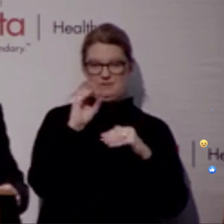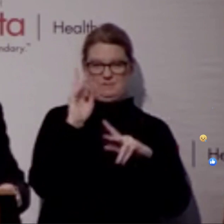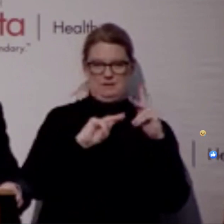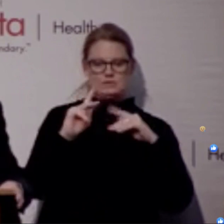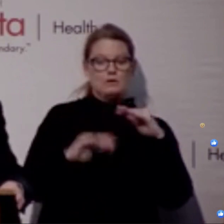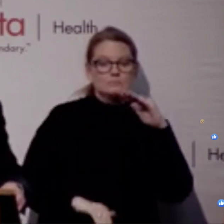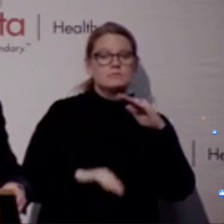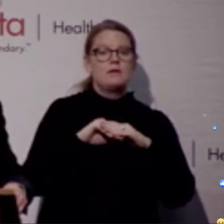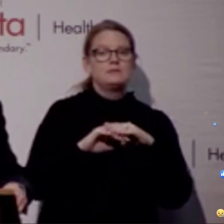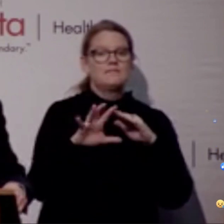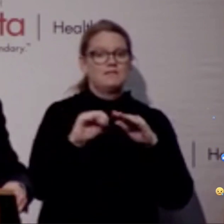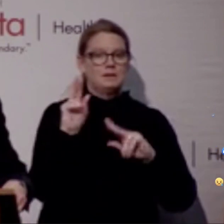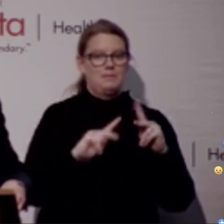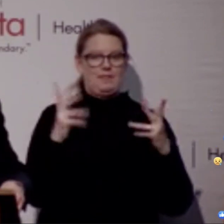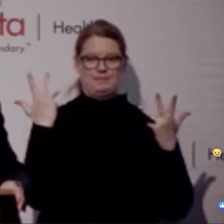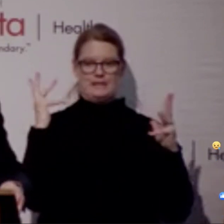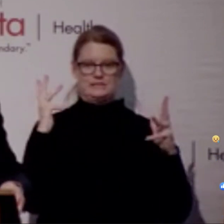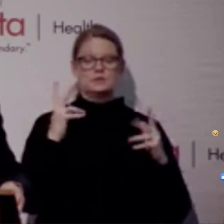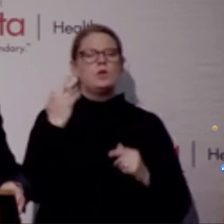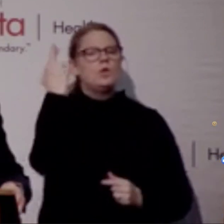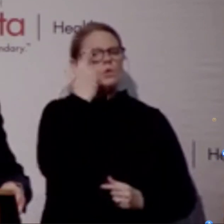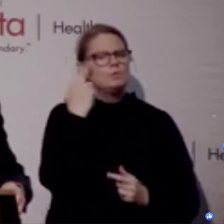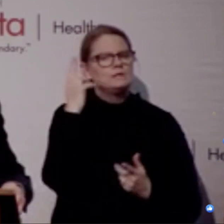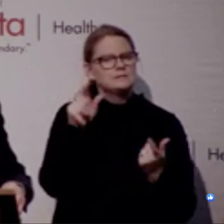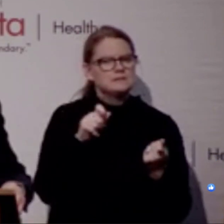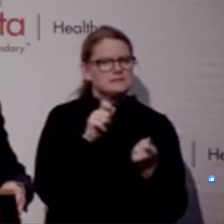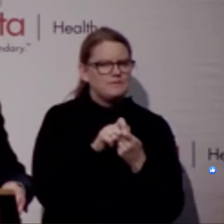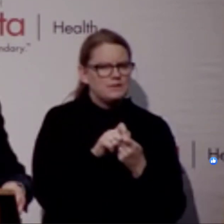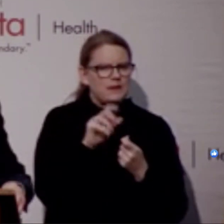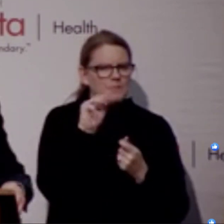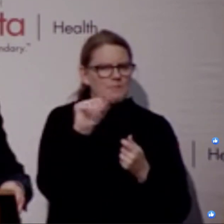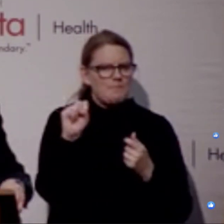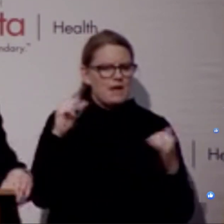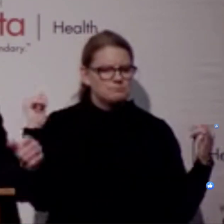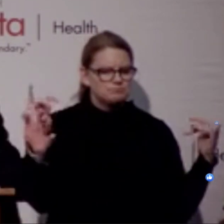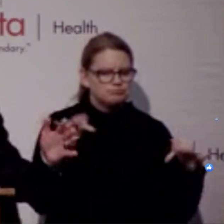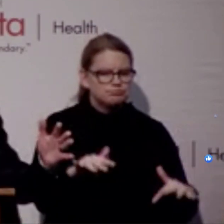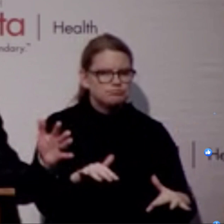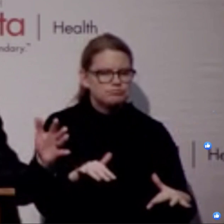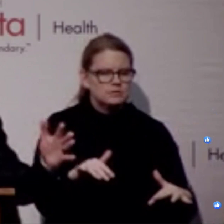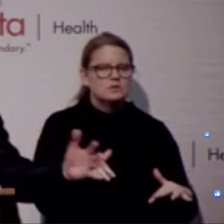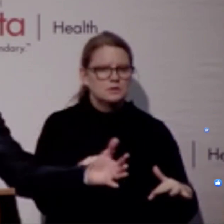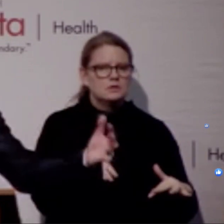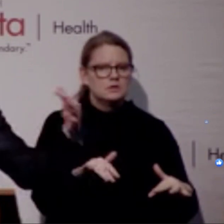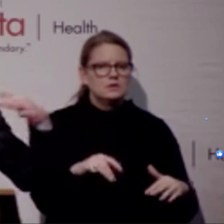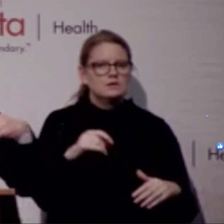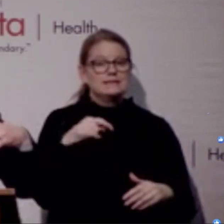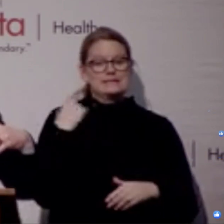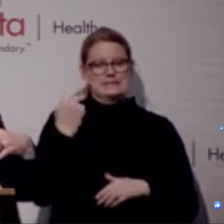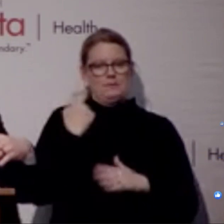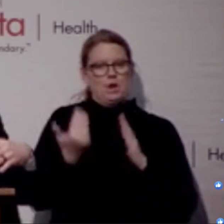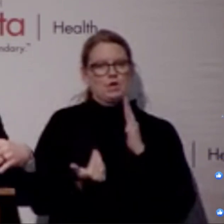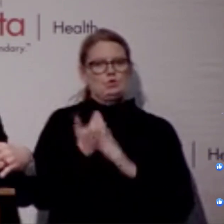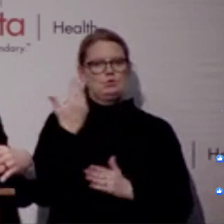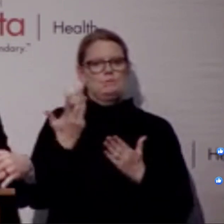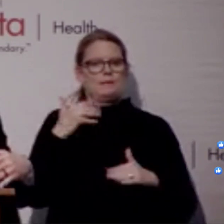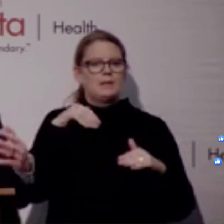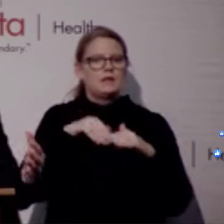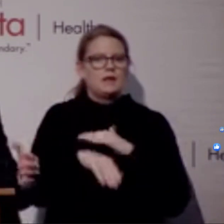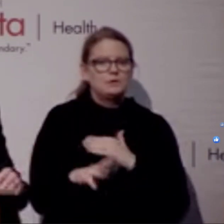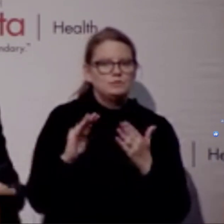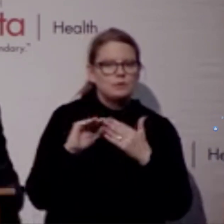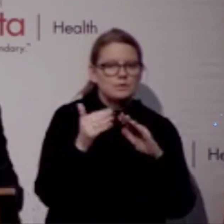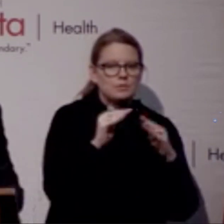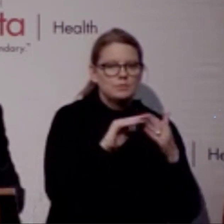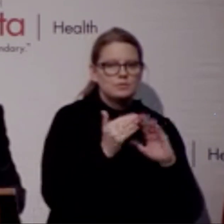reason why they're specifying mass gatherings and large events is because that's where somebody new might come into a community. If